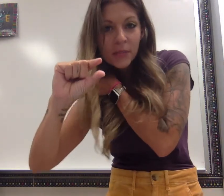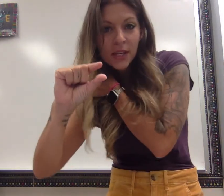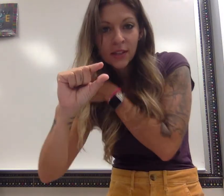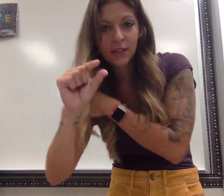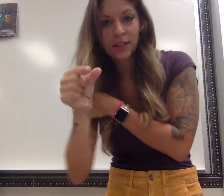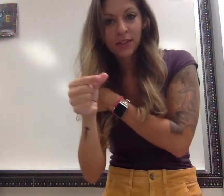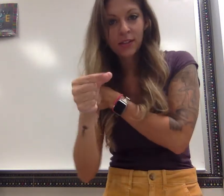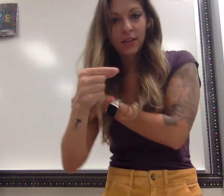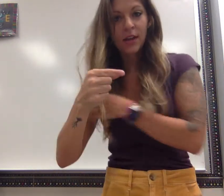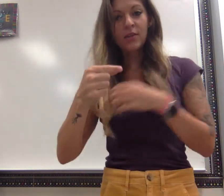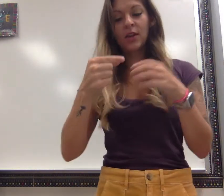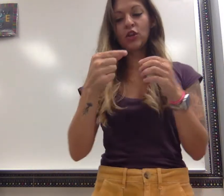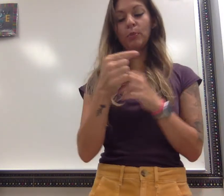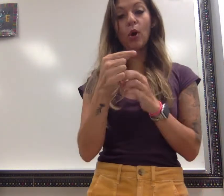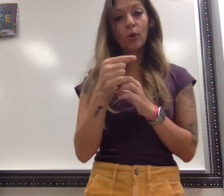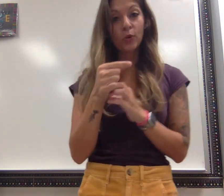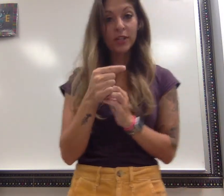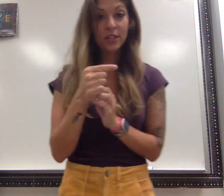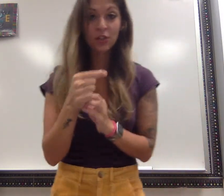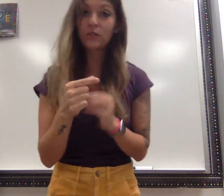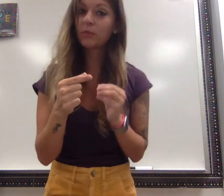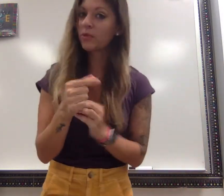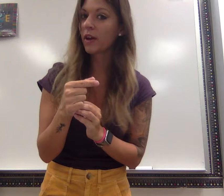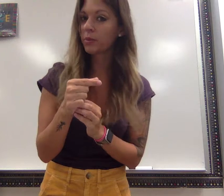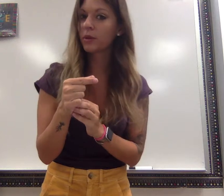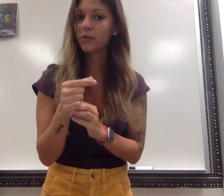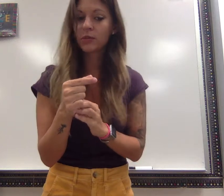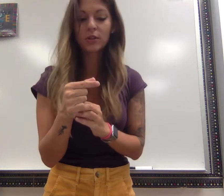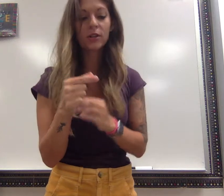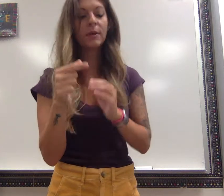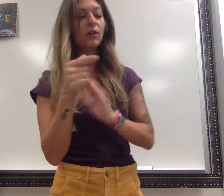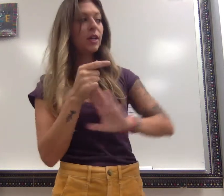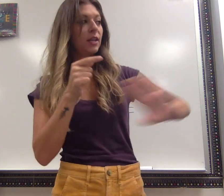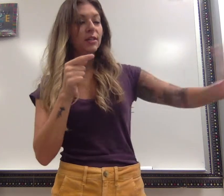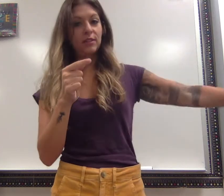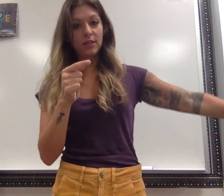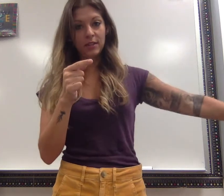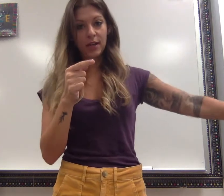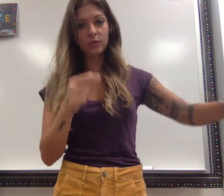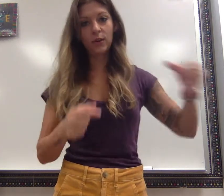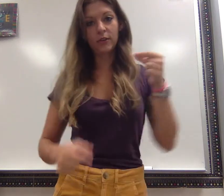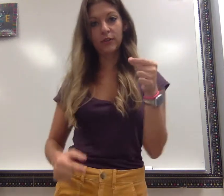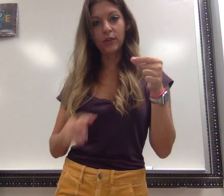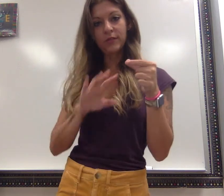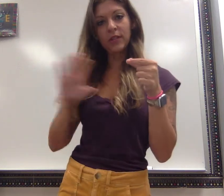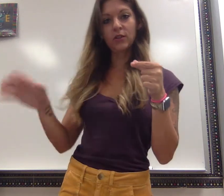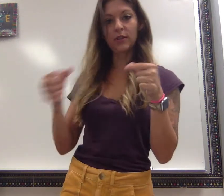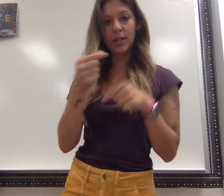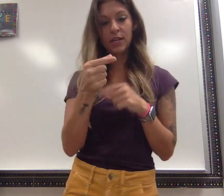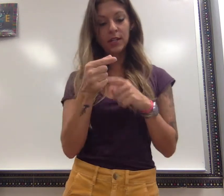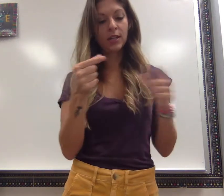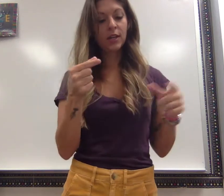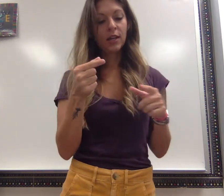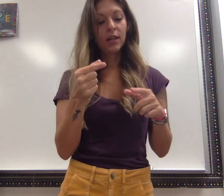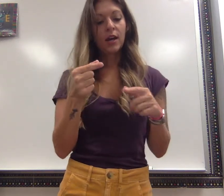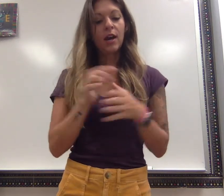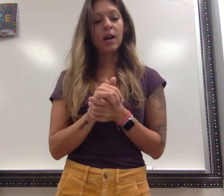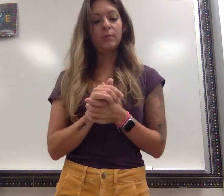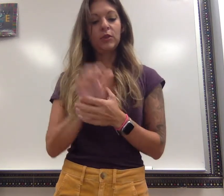something, and then your palm orientation from those 5 parameters that we talked about is to the side, whether if you're left-handed or right-handed. So